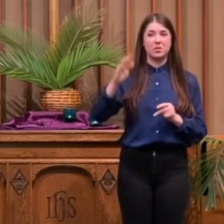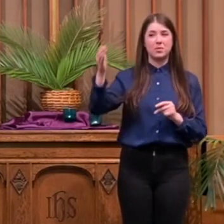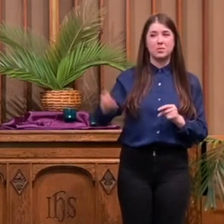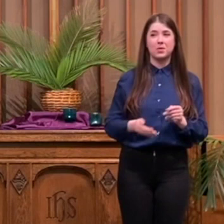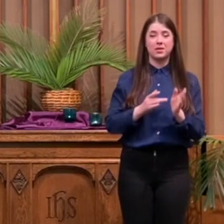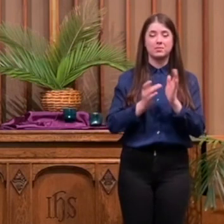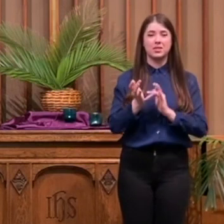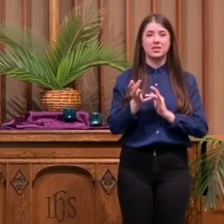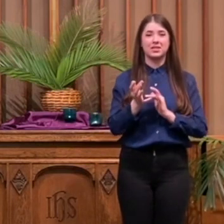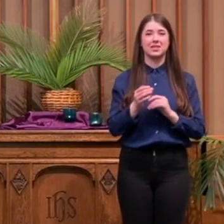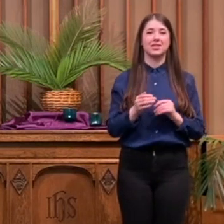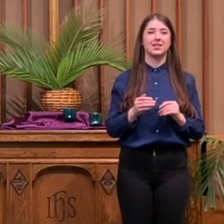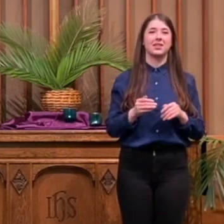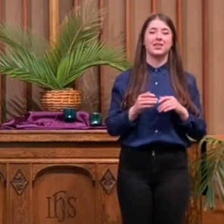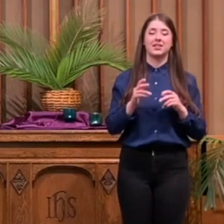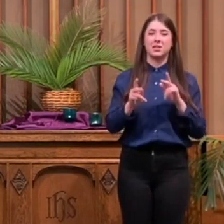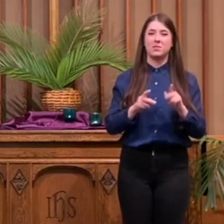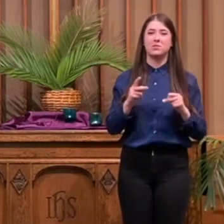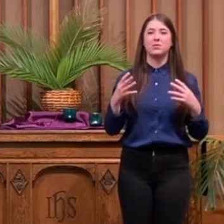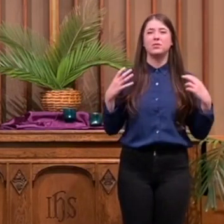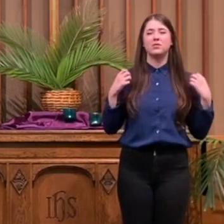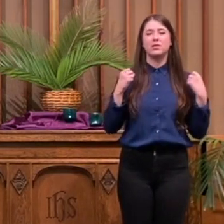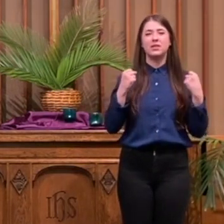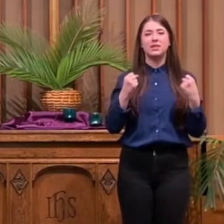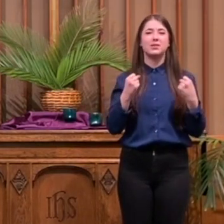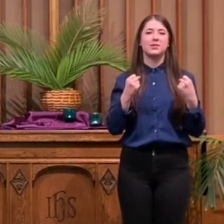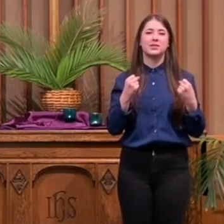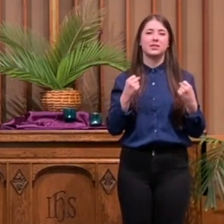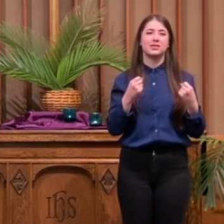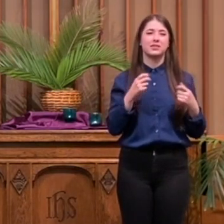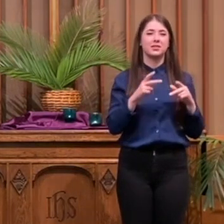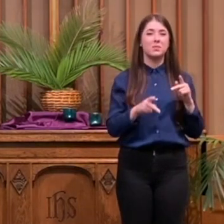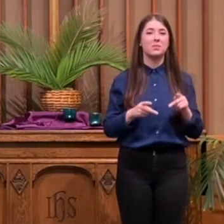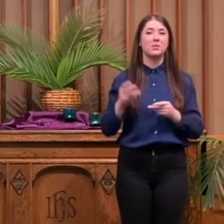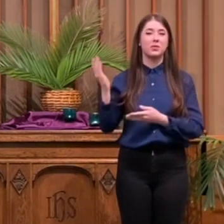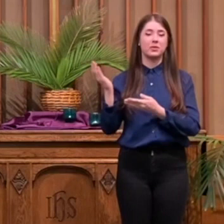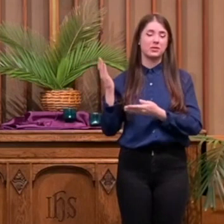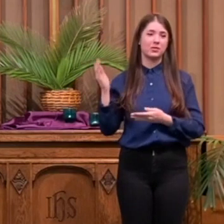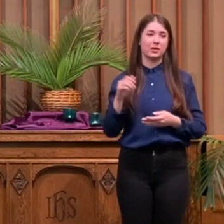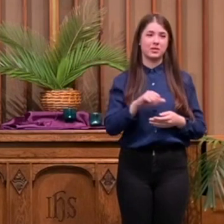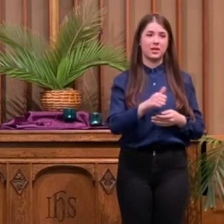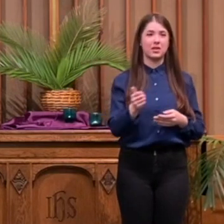Jesus, in the ones who were healed, in the ones who served others.